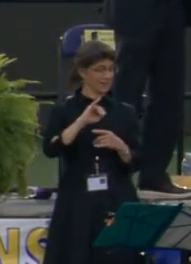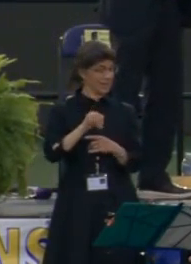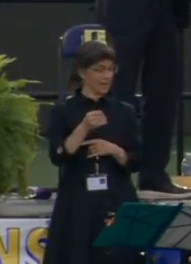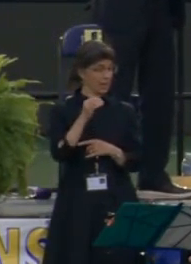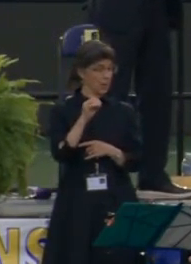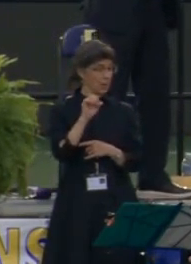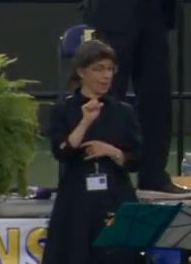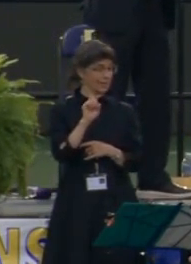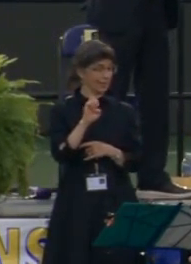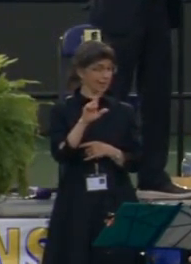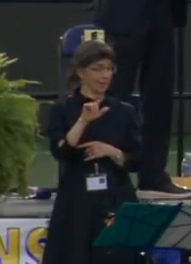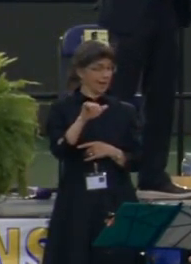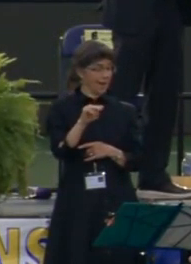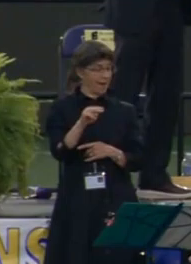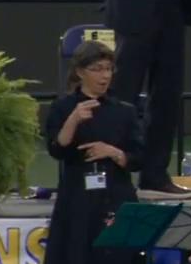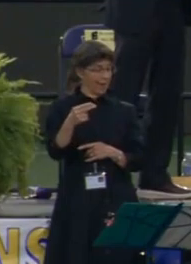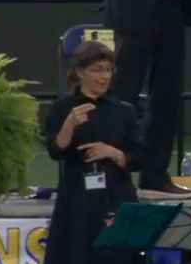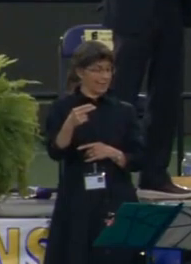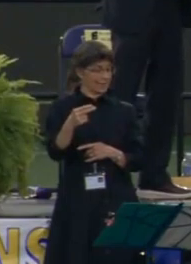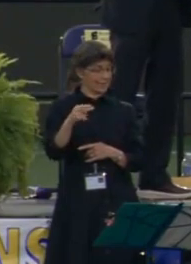Jocelyn Hernandez Madrid.